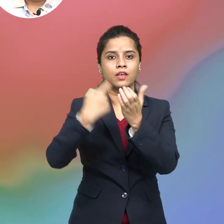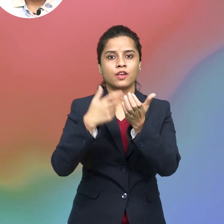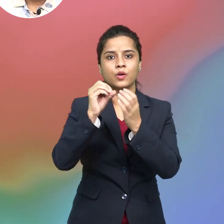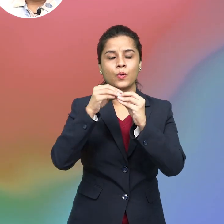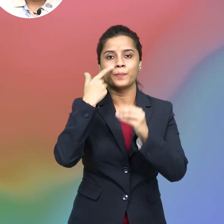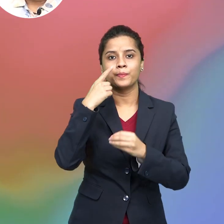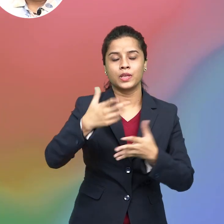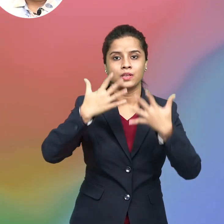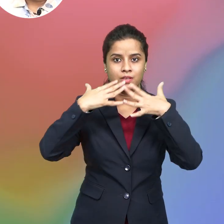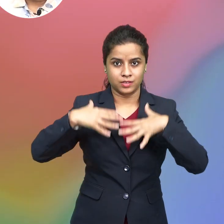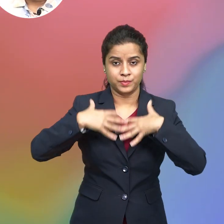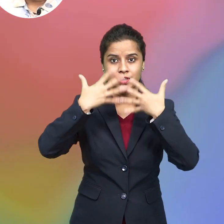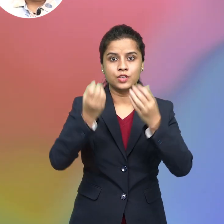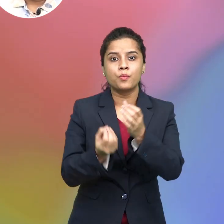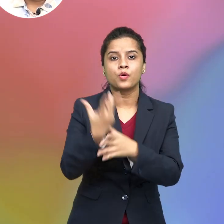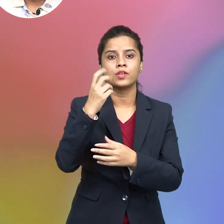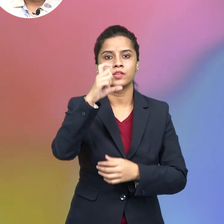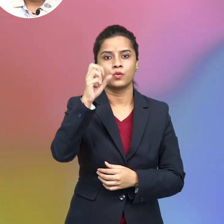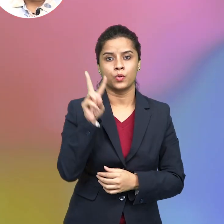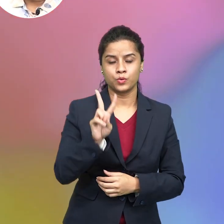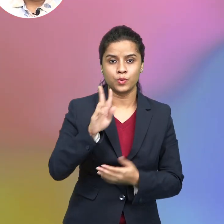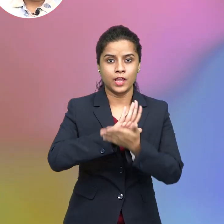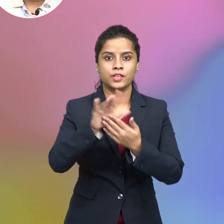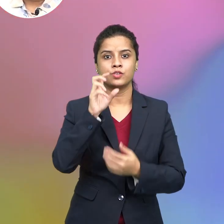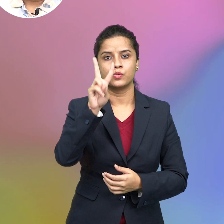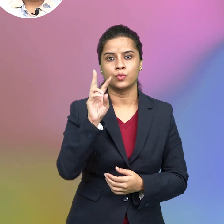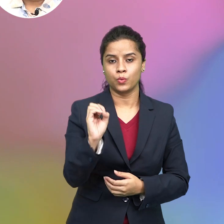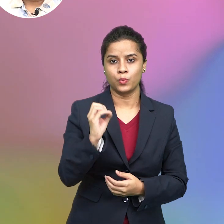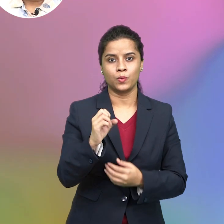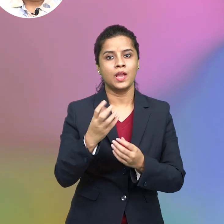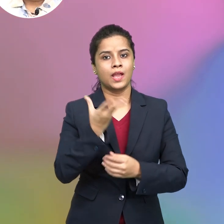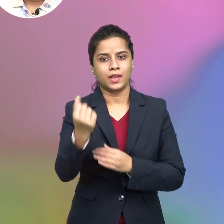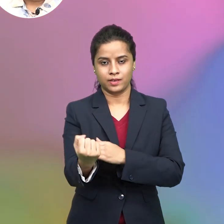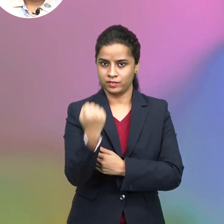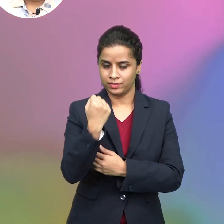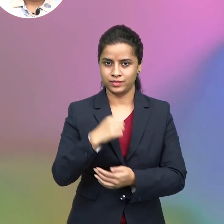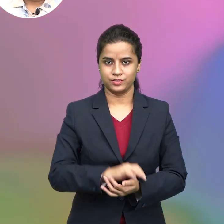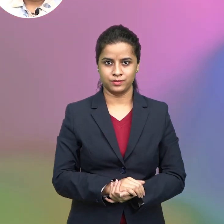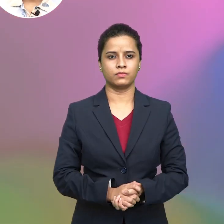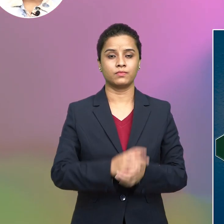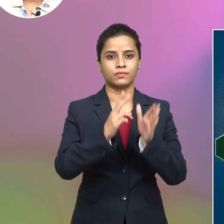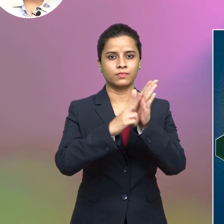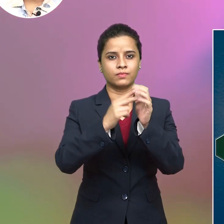producing CO2, H2O and energy.